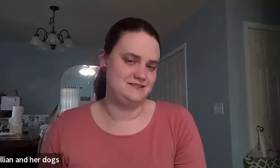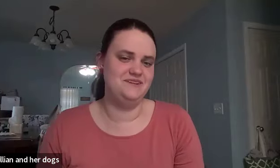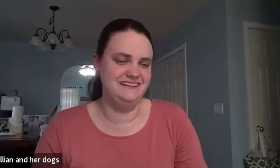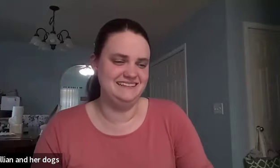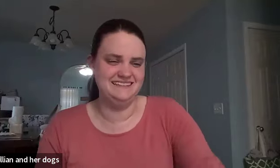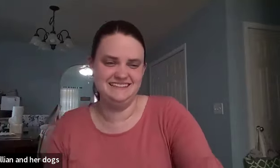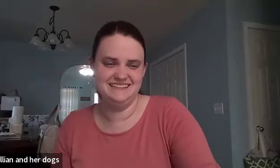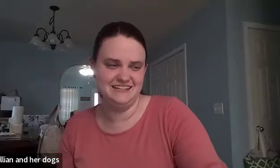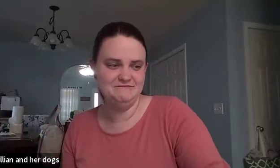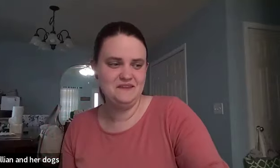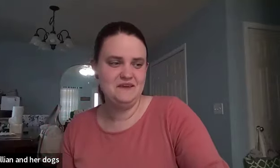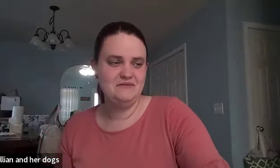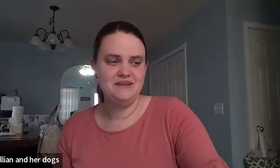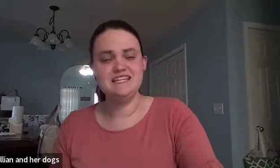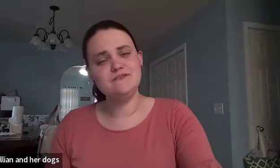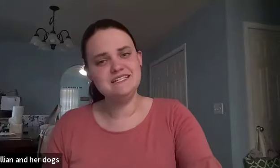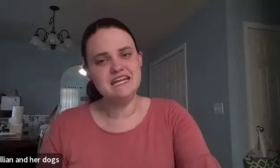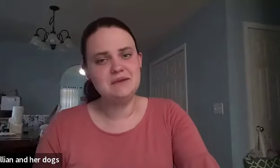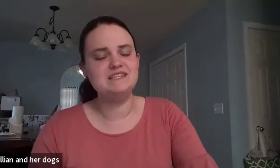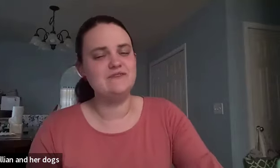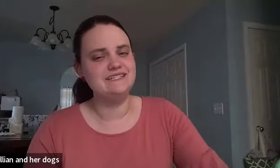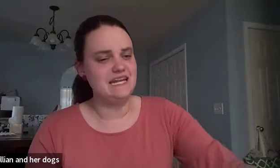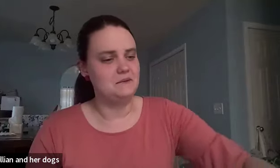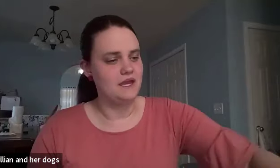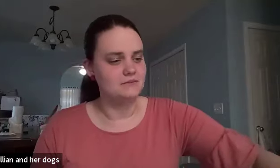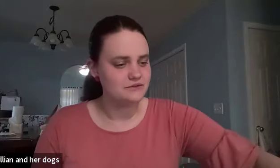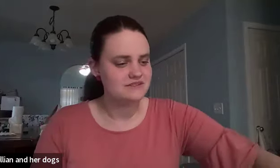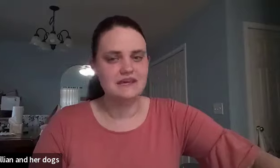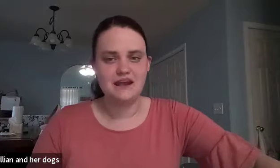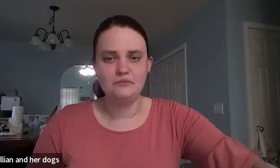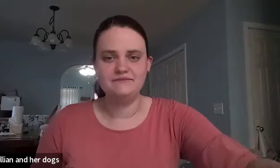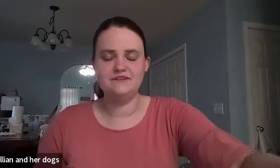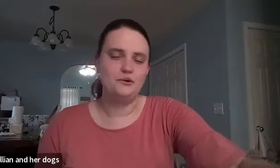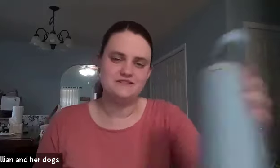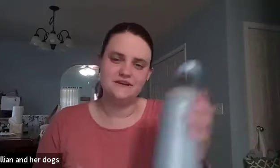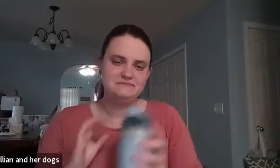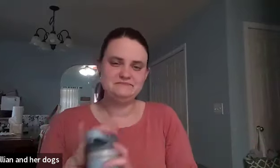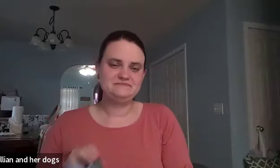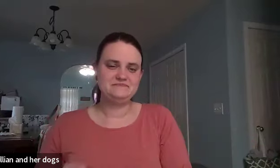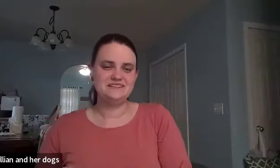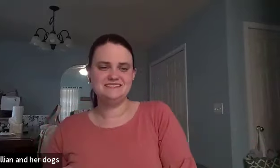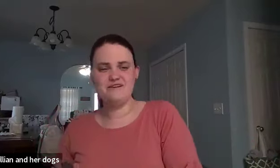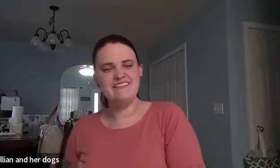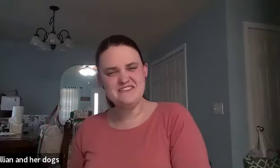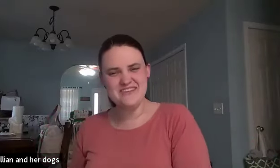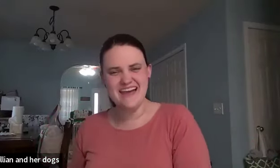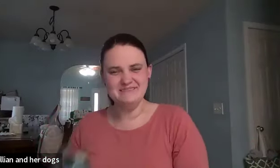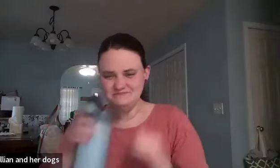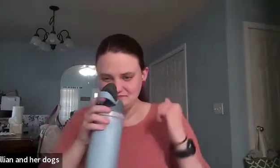since. But yeah, it's fun to name animals. Can't help it. They're always fun. So I love that.